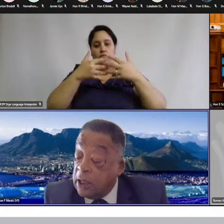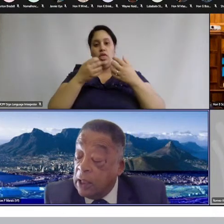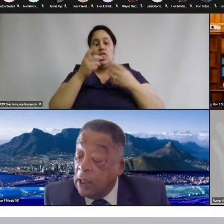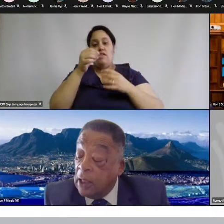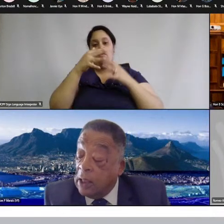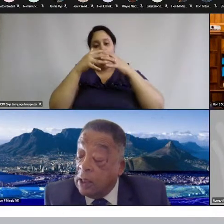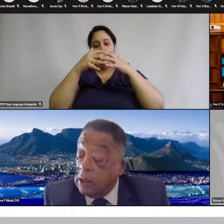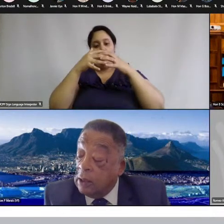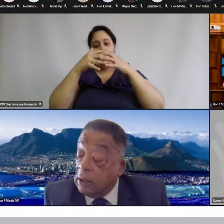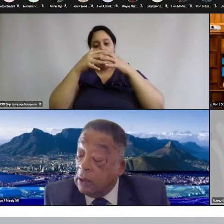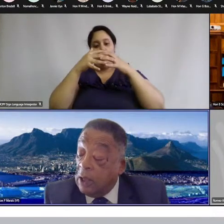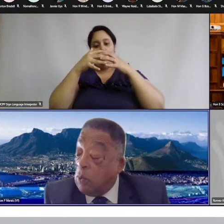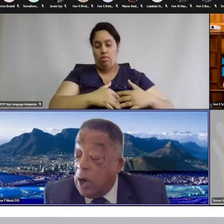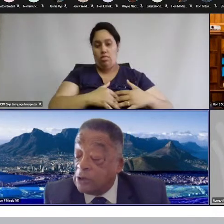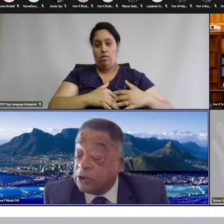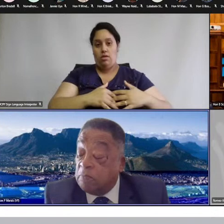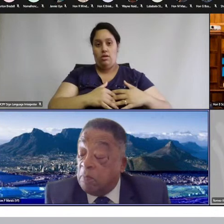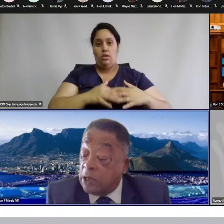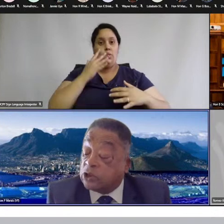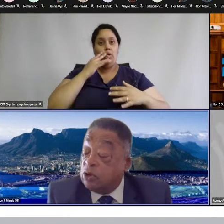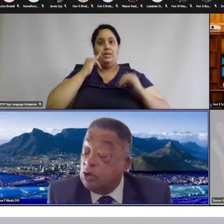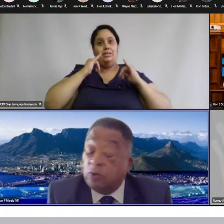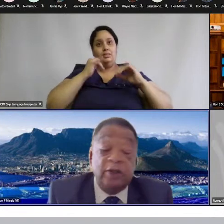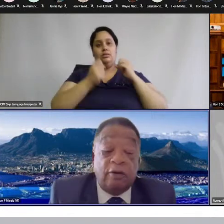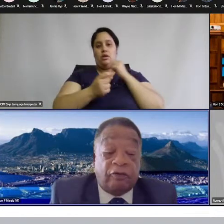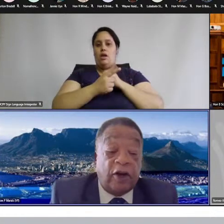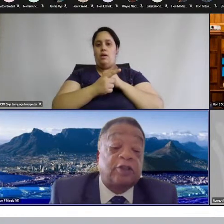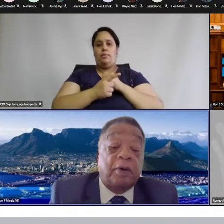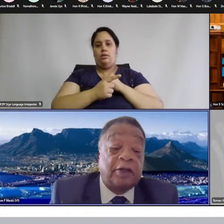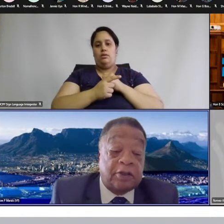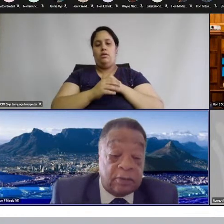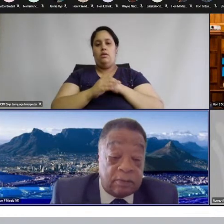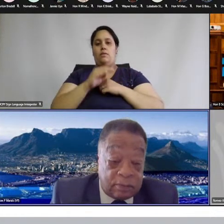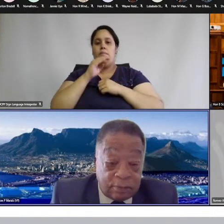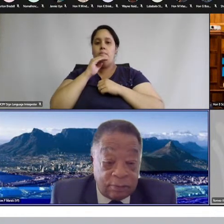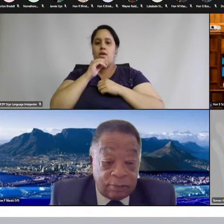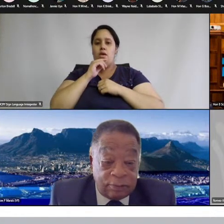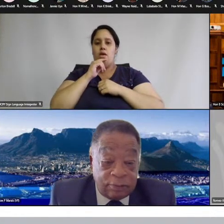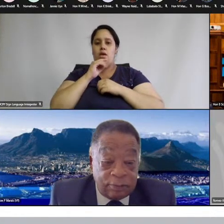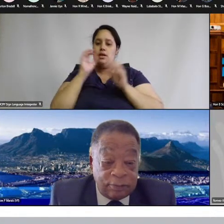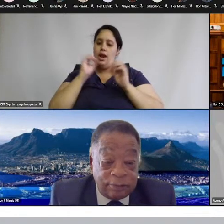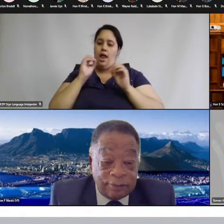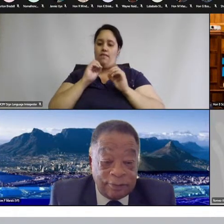crisis, there wasn't much to you in the first place.